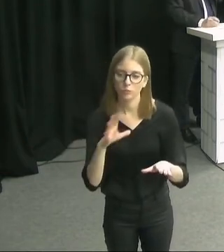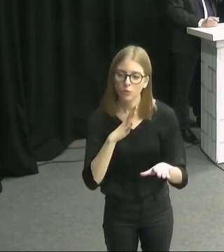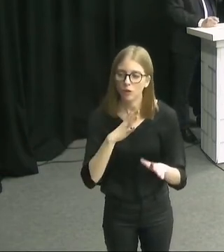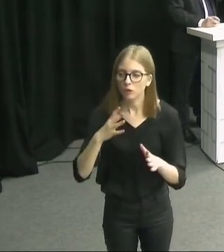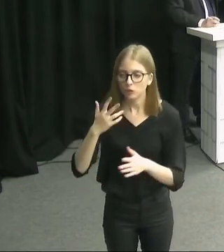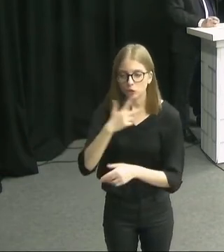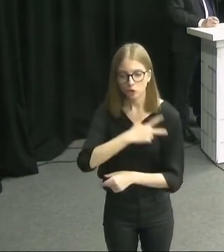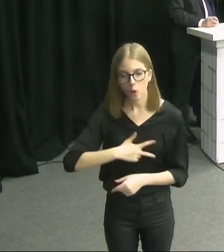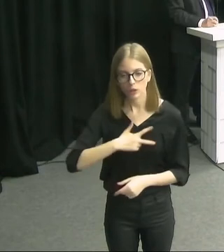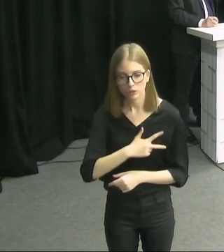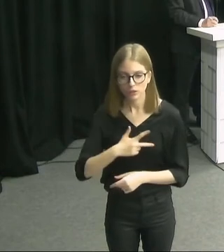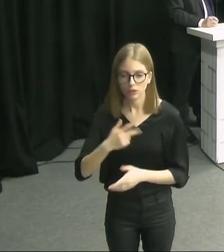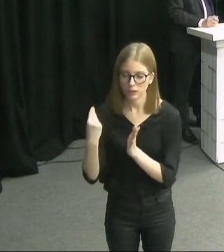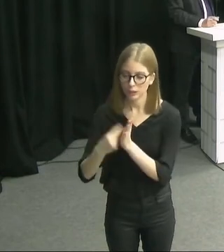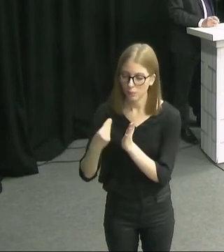Now,